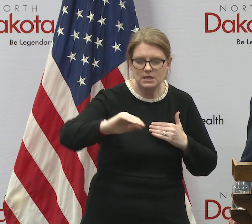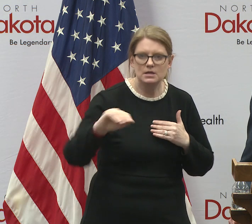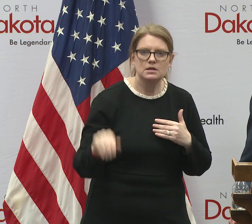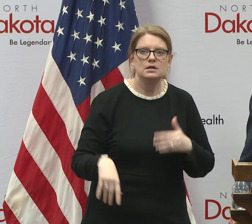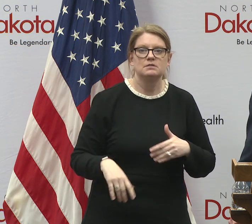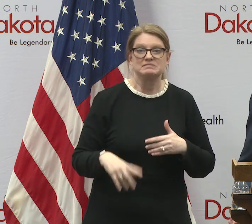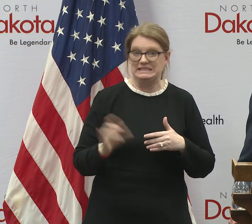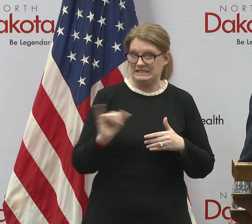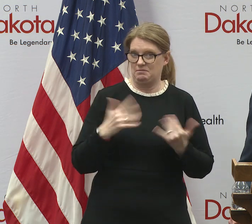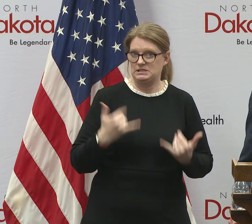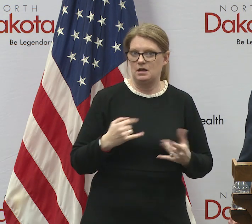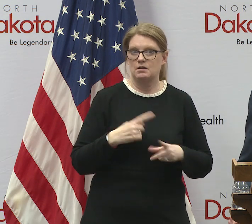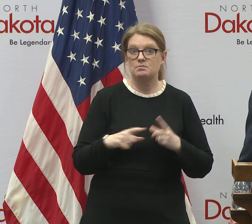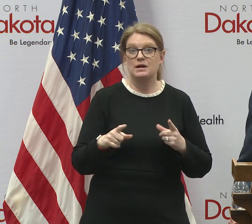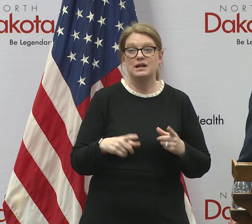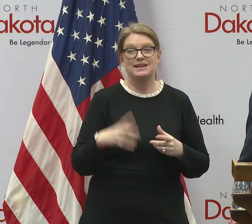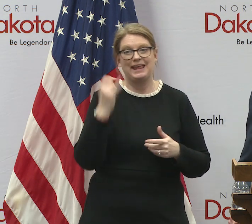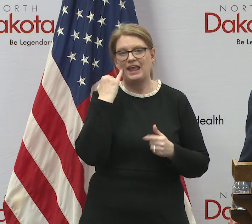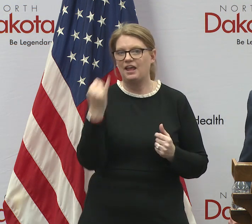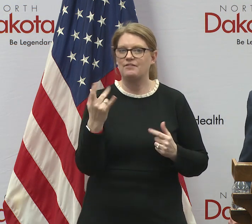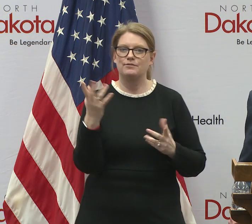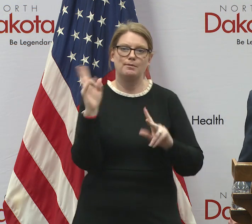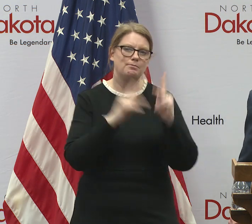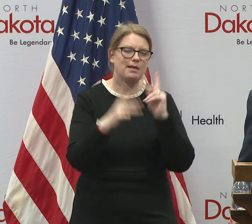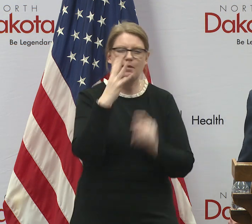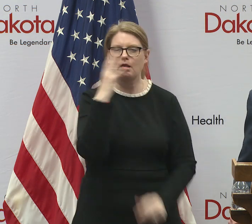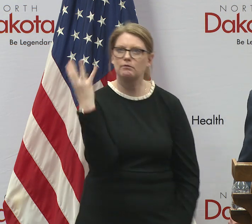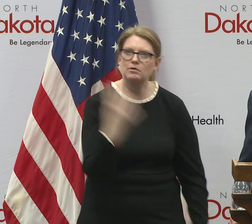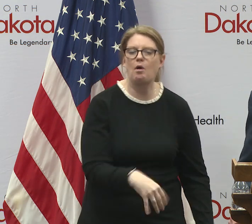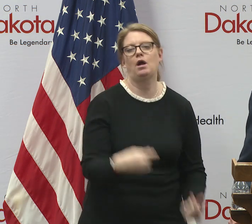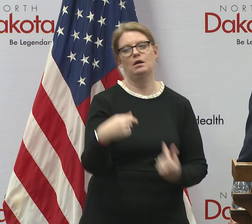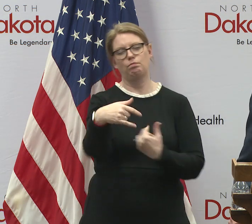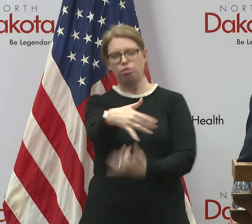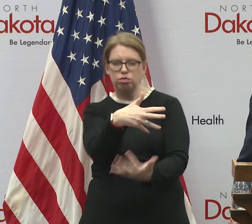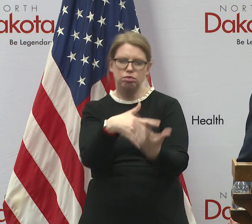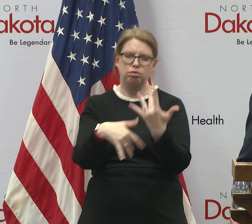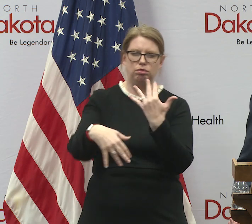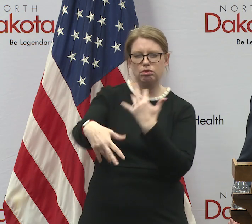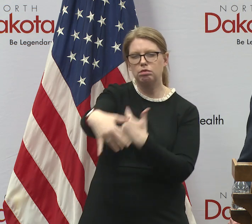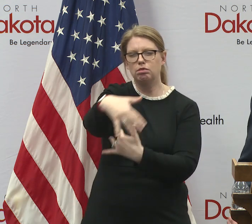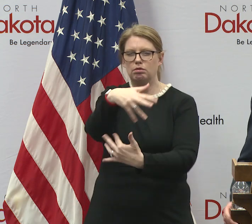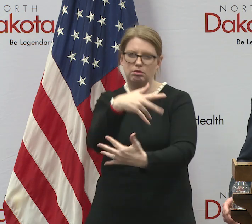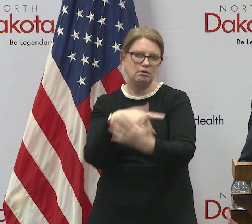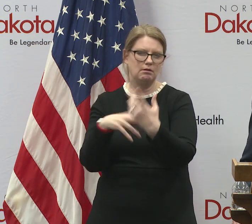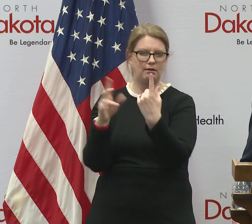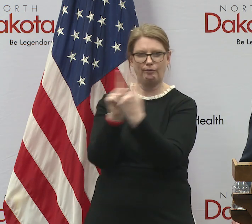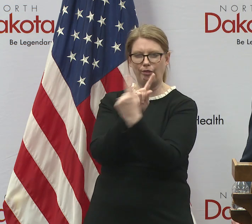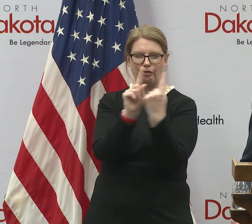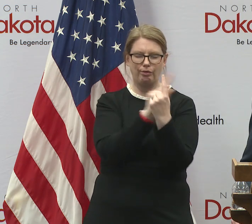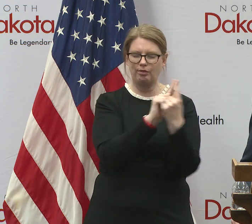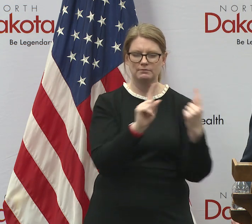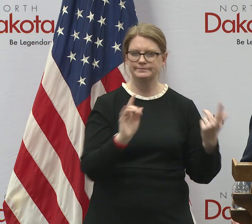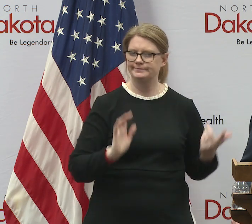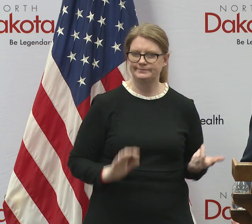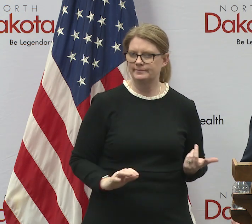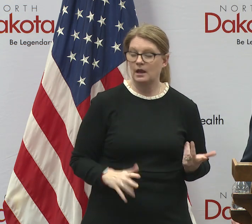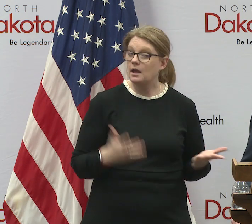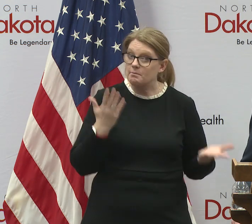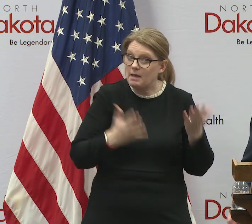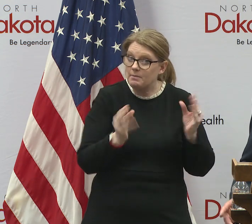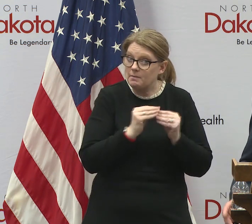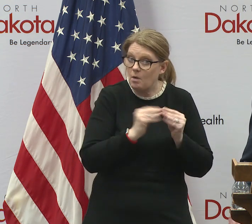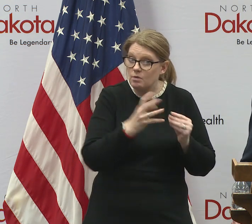we see social distancing not happening, if we see cases going up, then we might have to become more